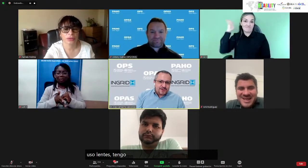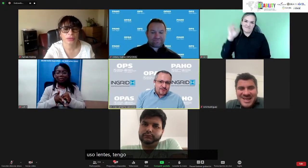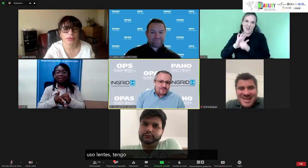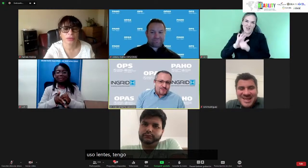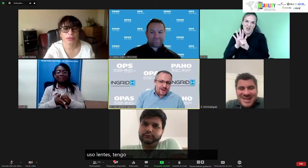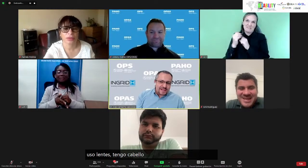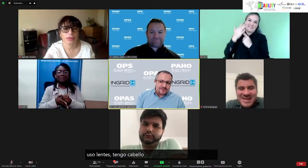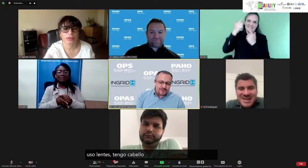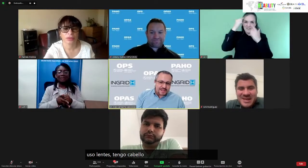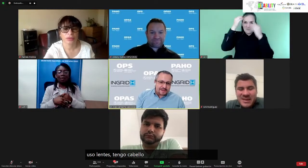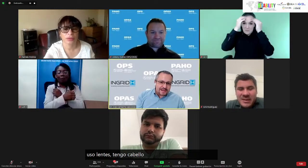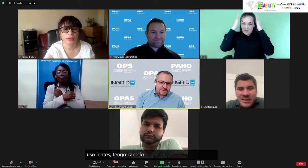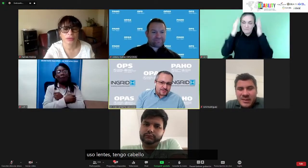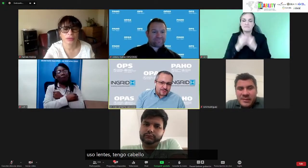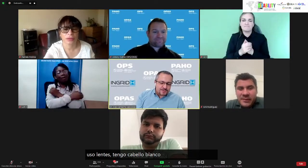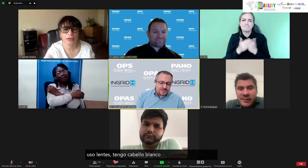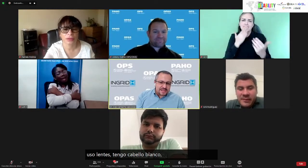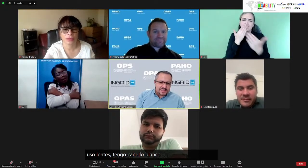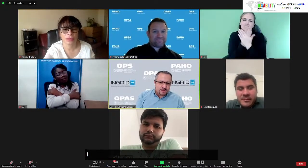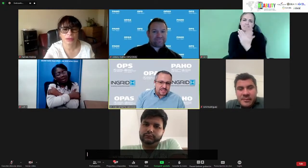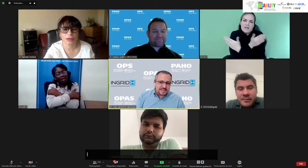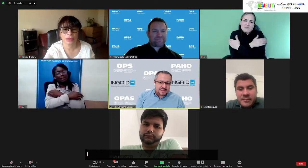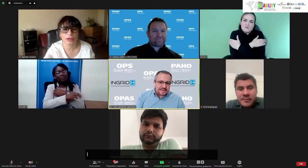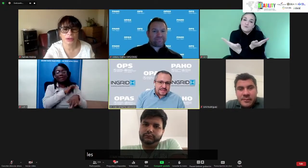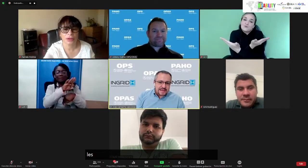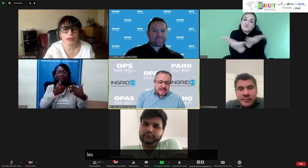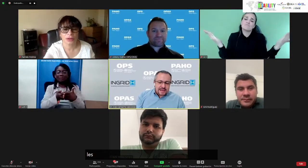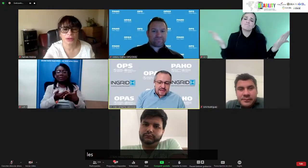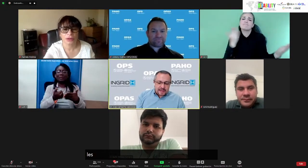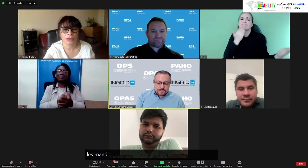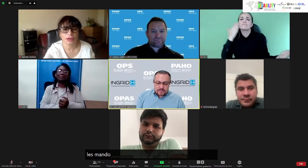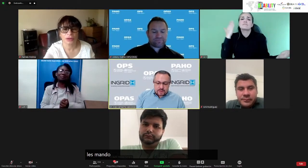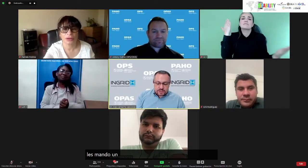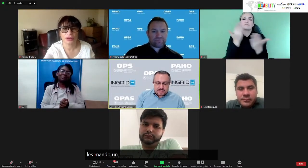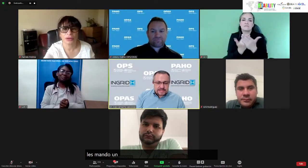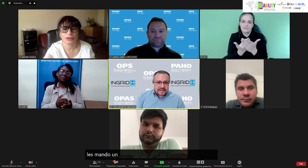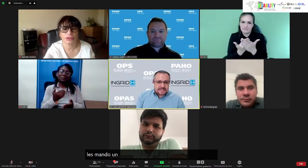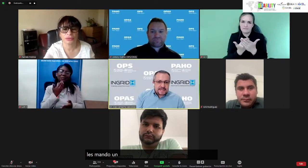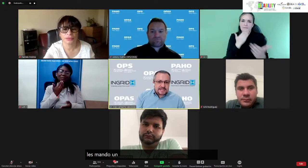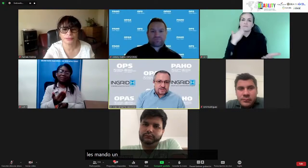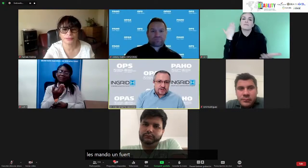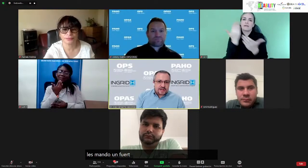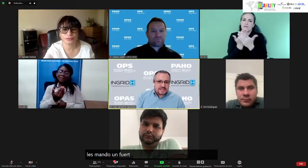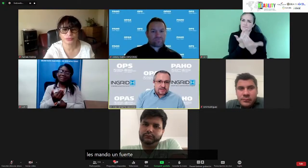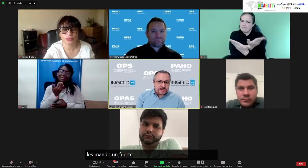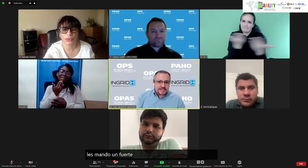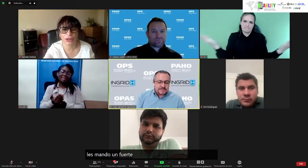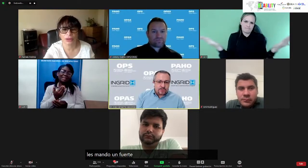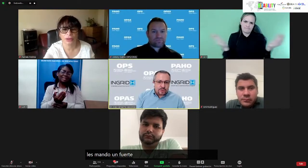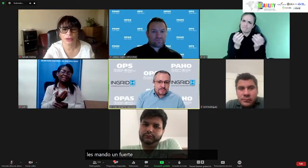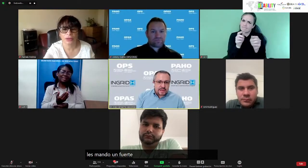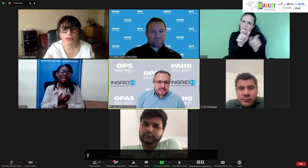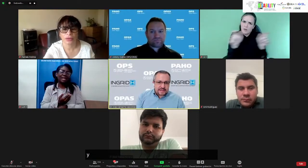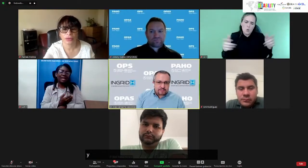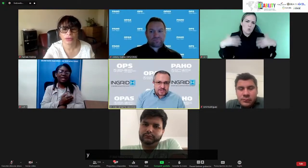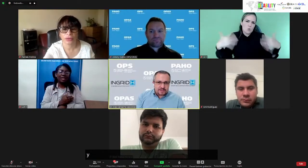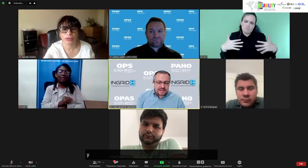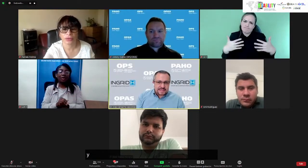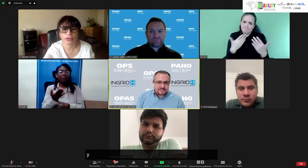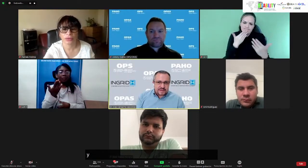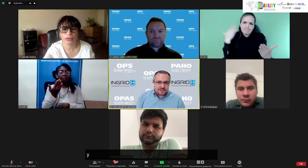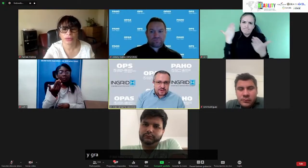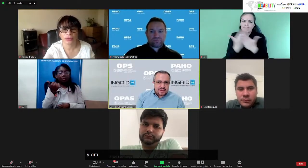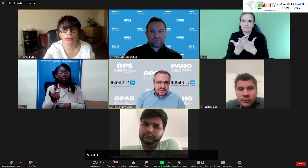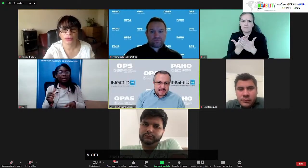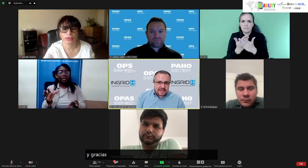to the pandemic you know but anyway greetings and hugs to all of you and i would like to thank the